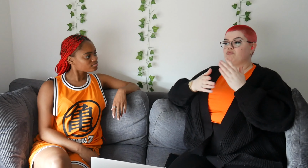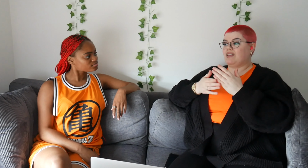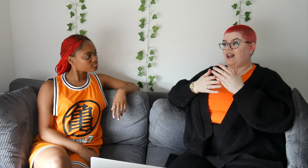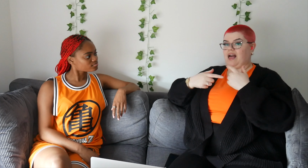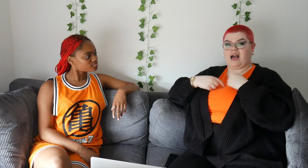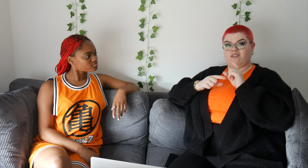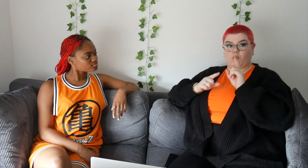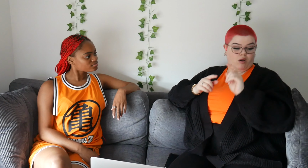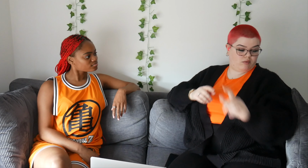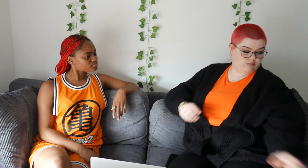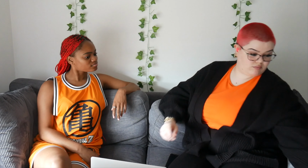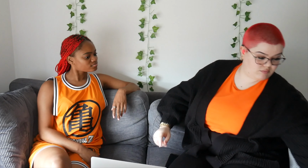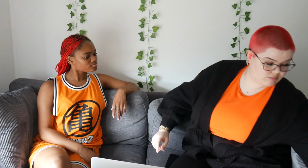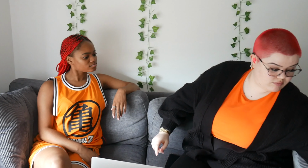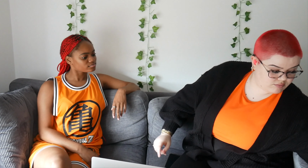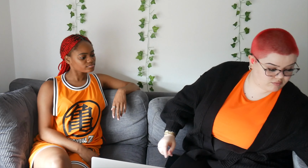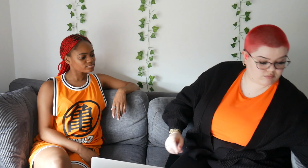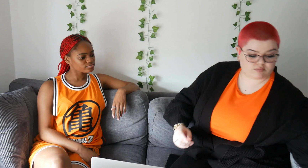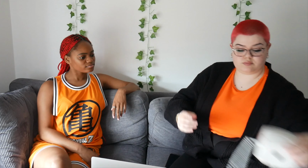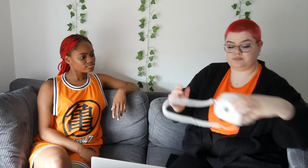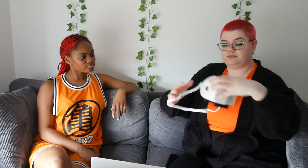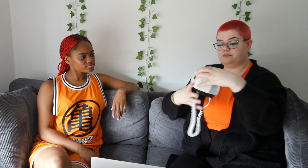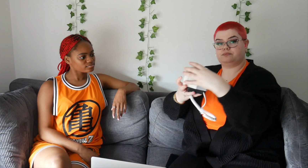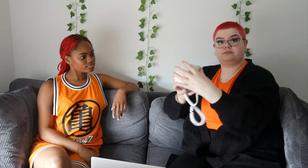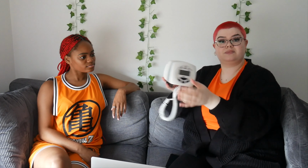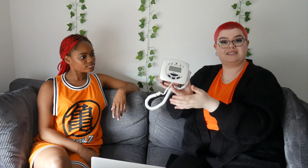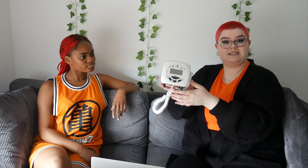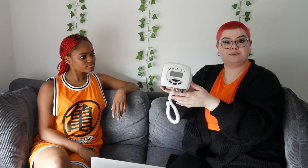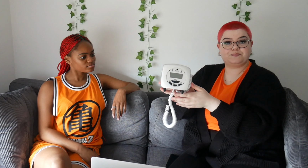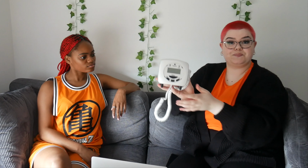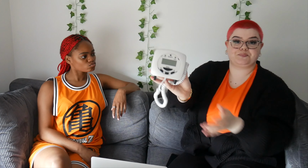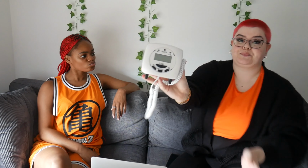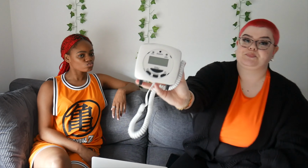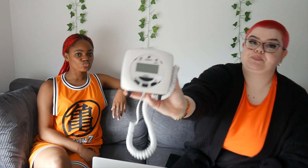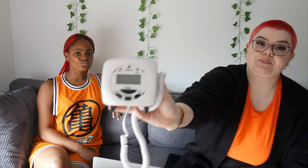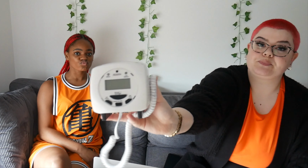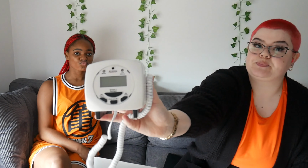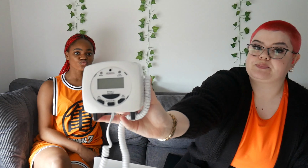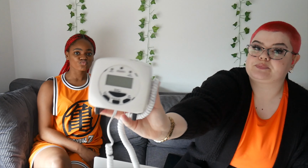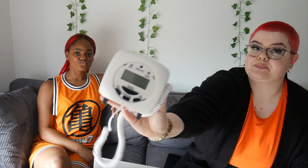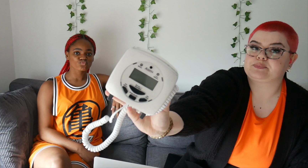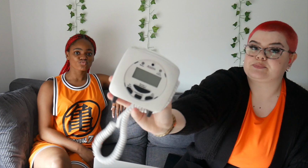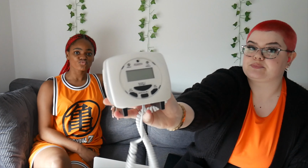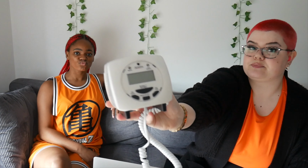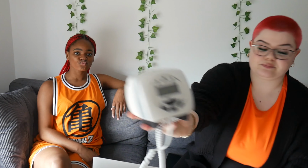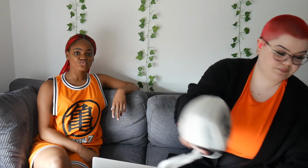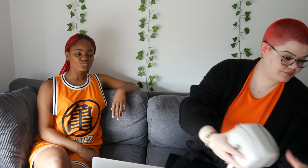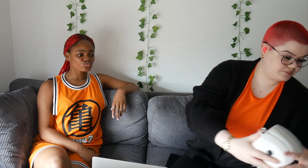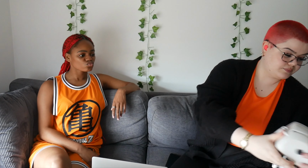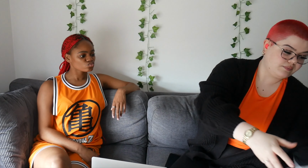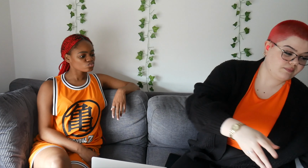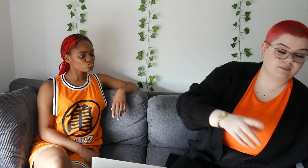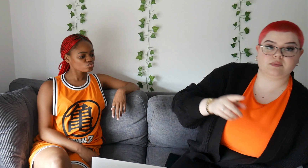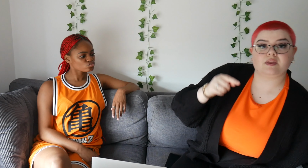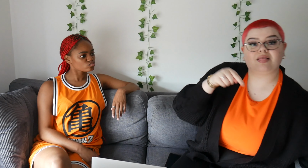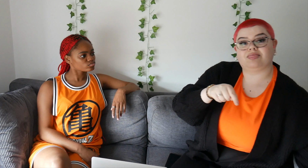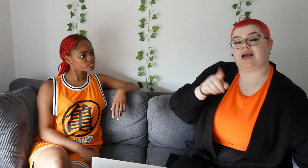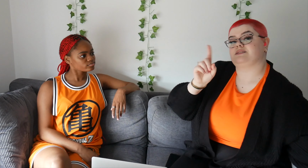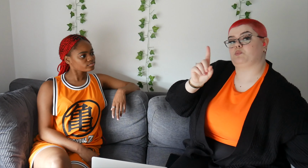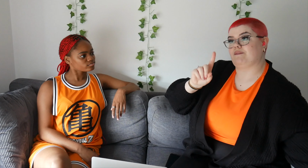apartments. So the devices that I have is this. I use this device, which is